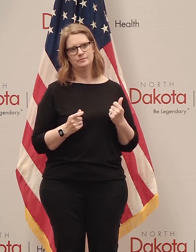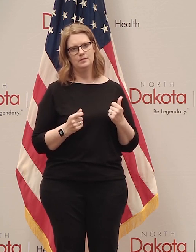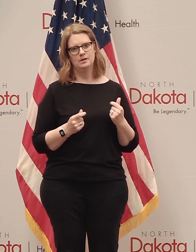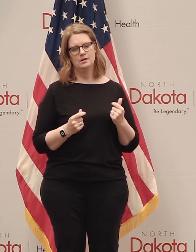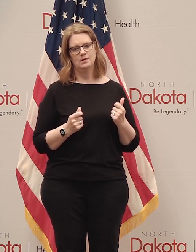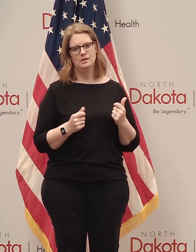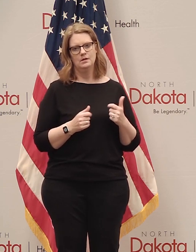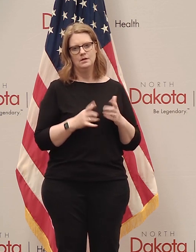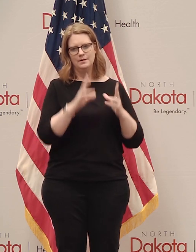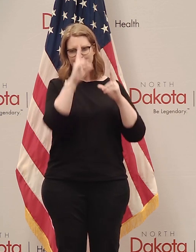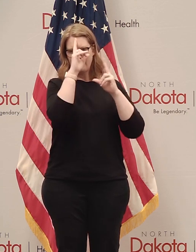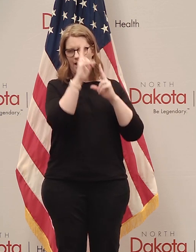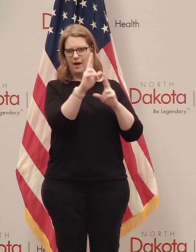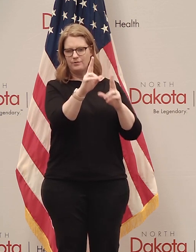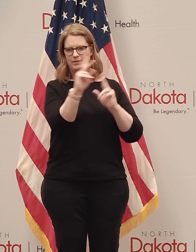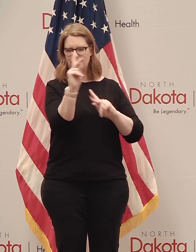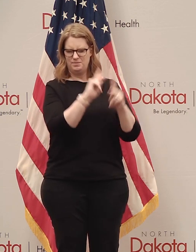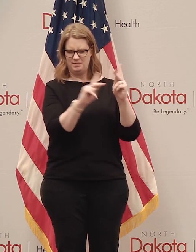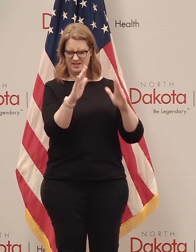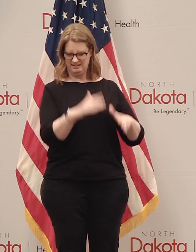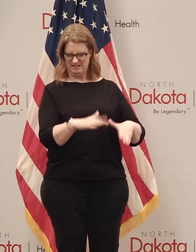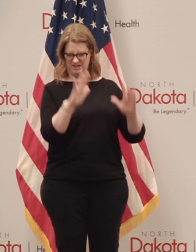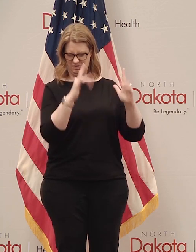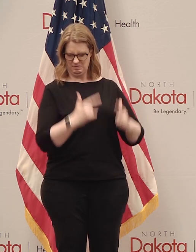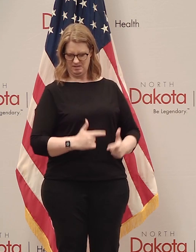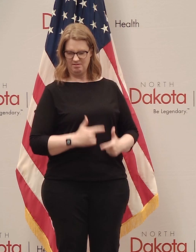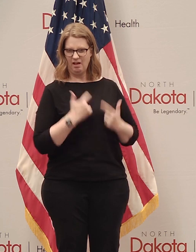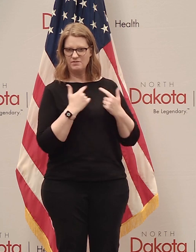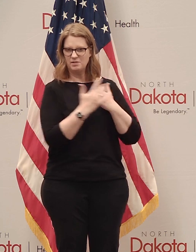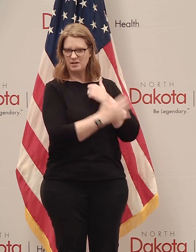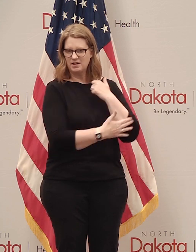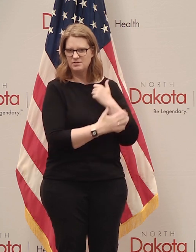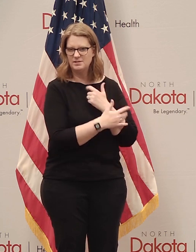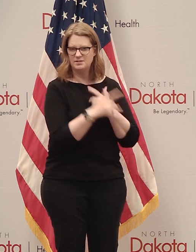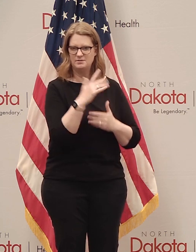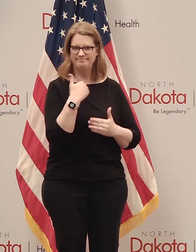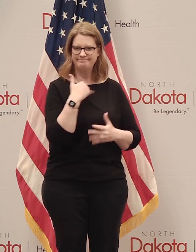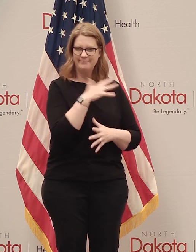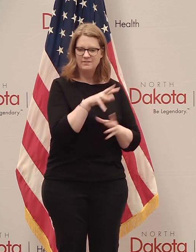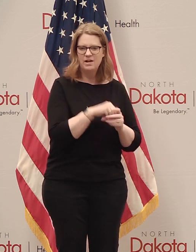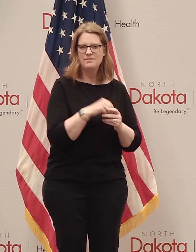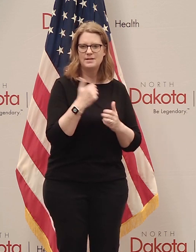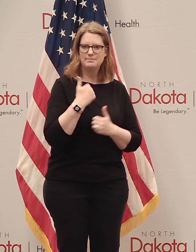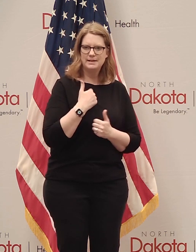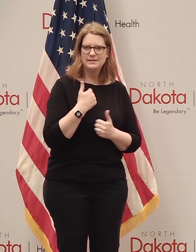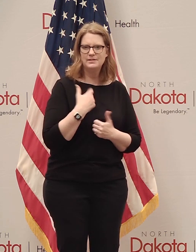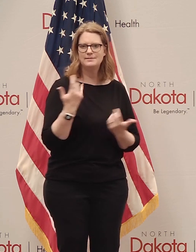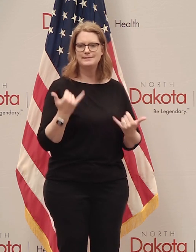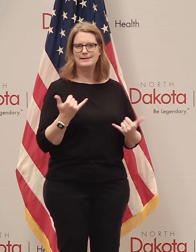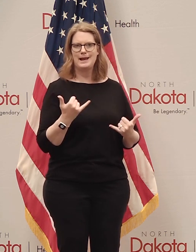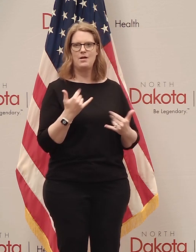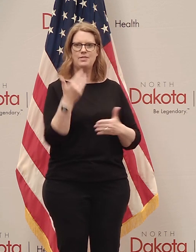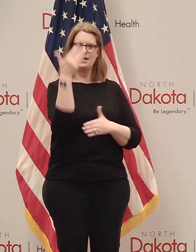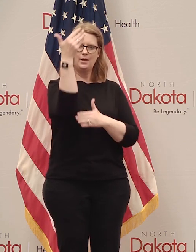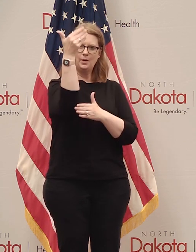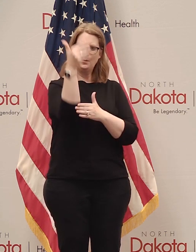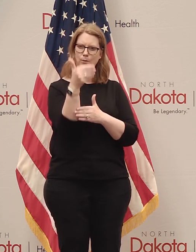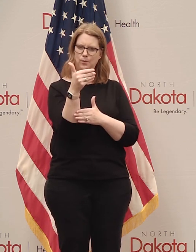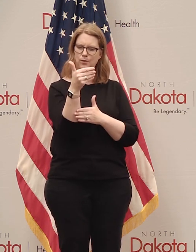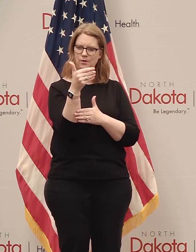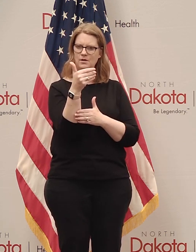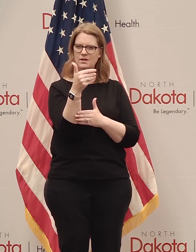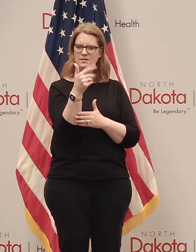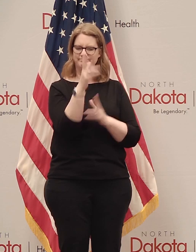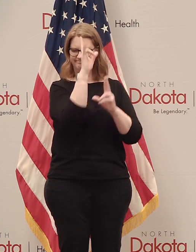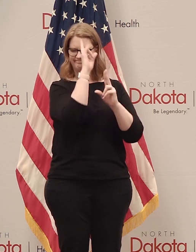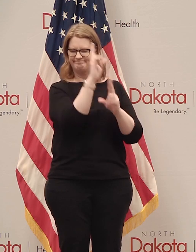have given their lives for our country, we're now, for the first time ever with the Flags at Half Staff, honoring the